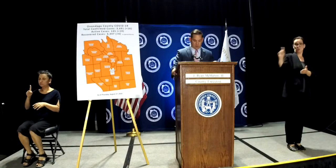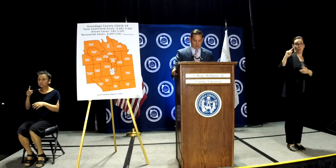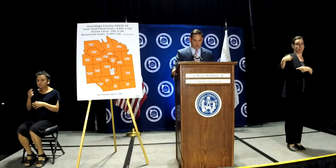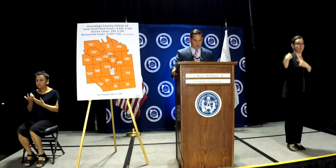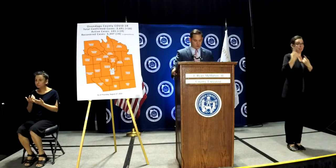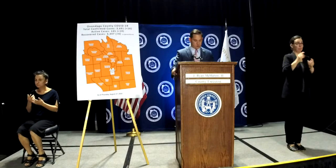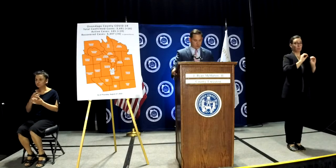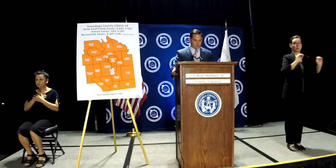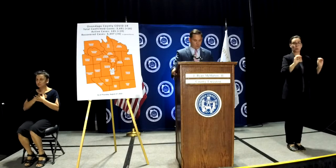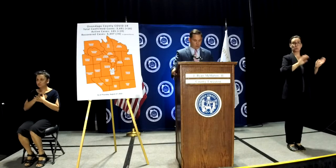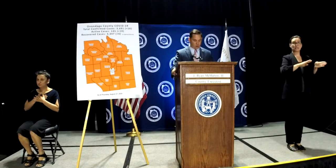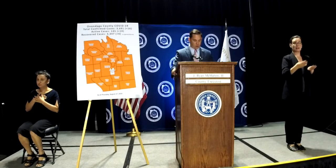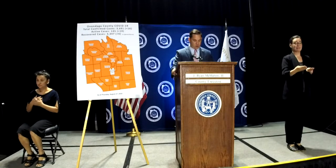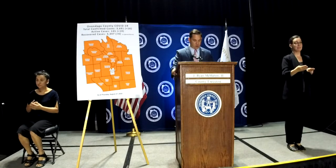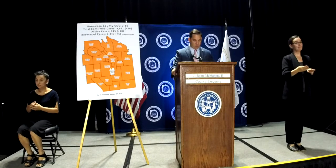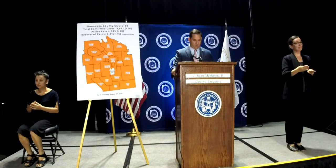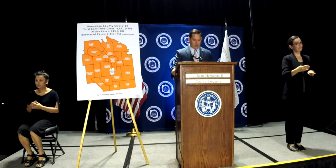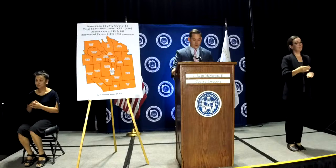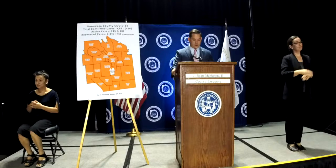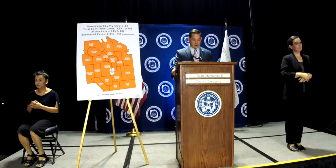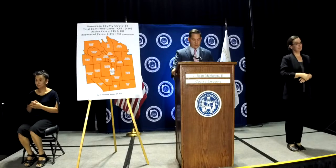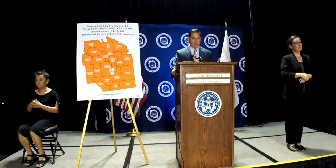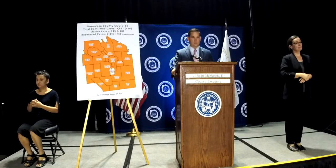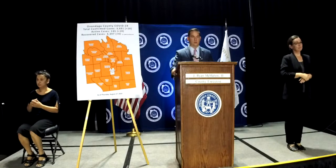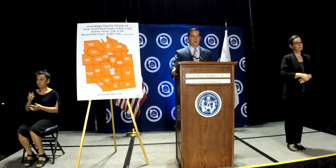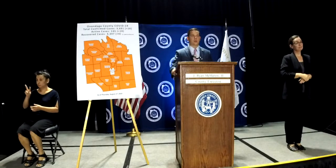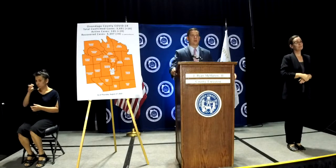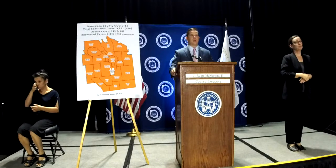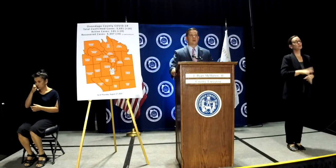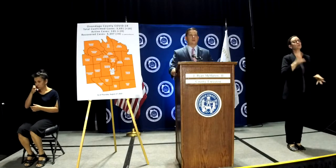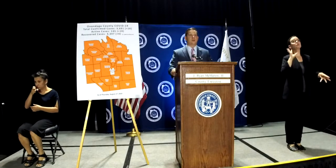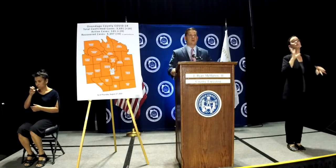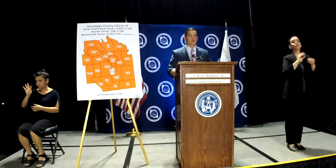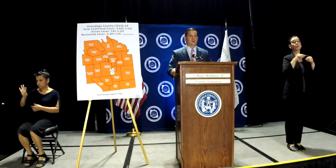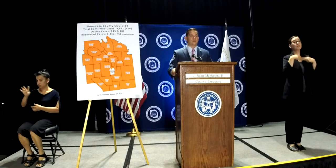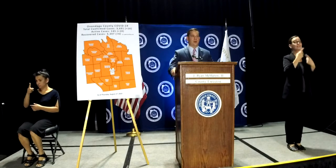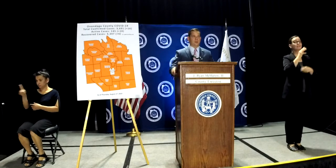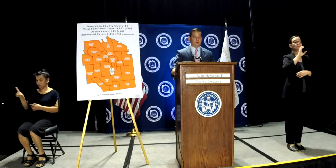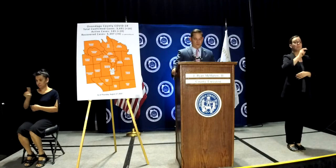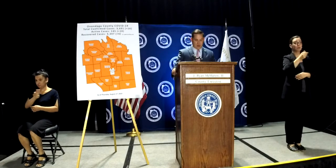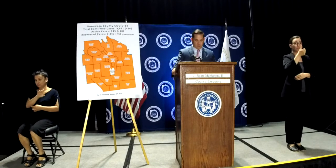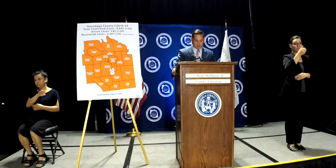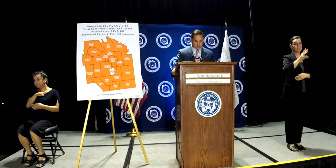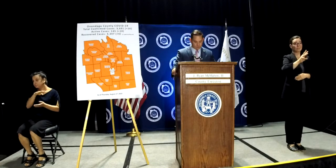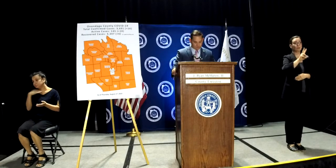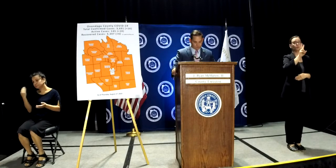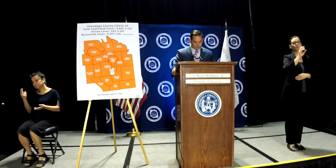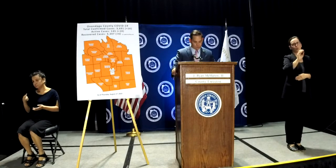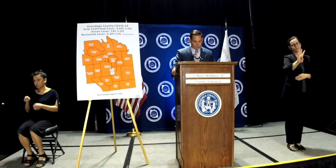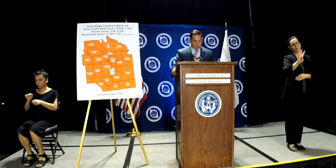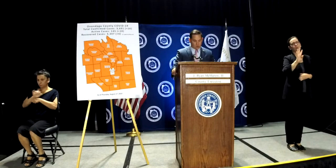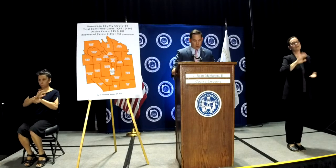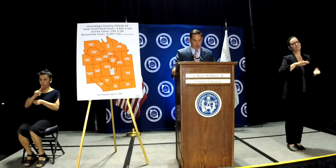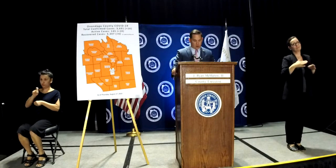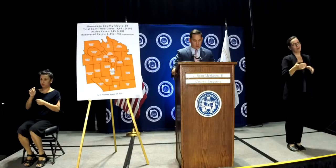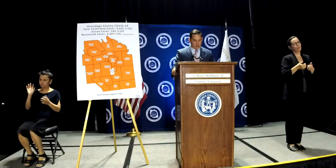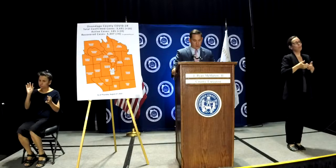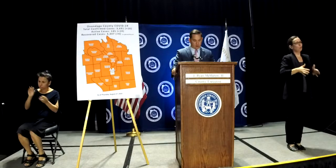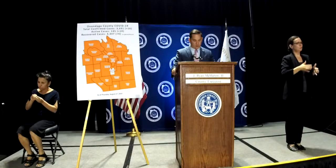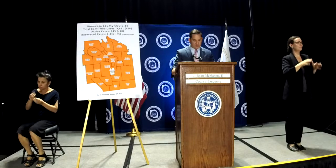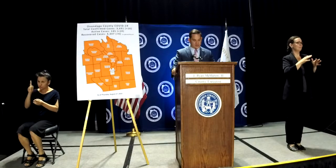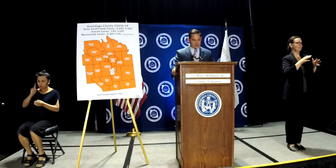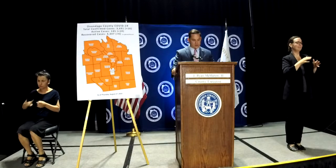this pandemic, we've lost 204 of our residents. Certainly, we continue to think of them and their families.